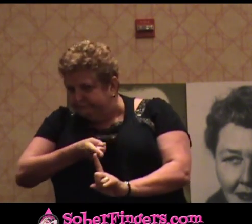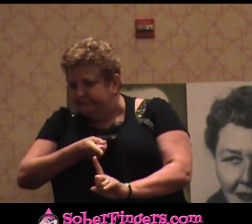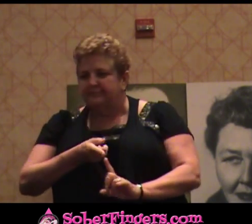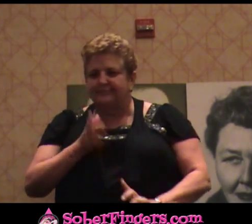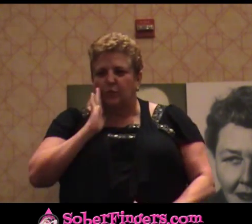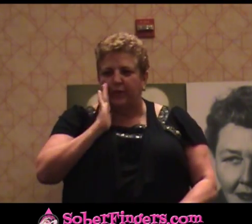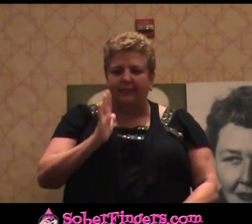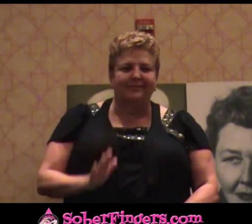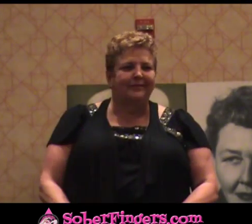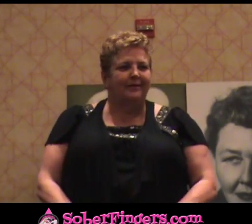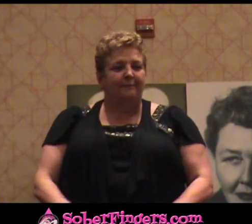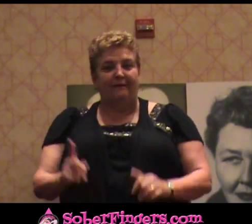I got to get this out.